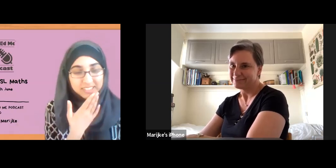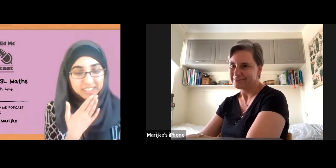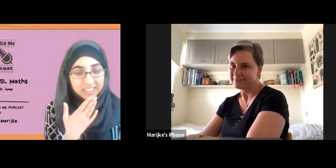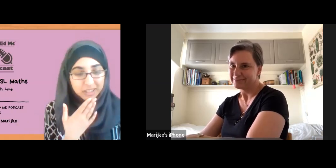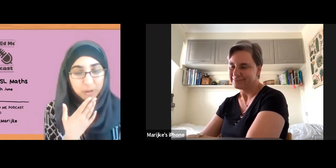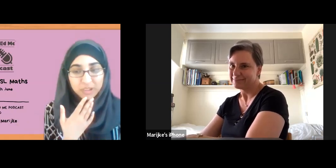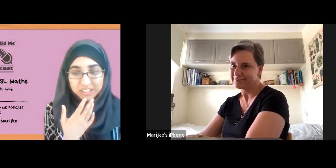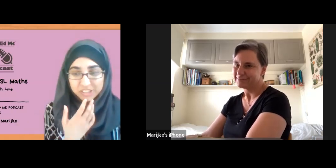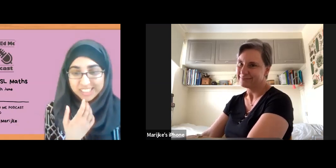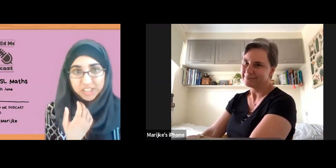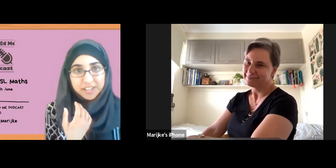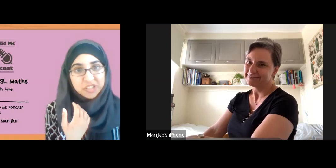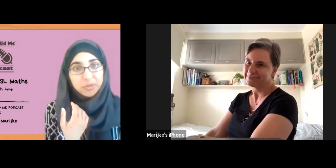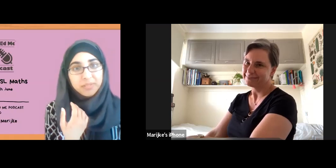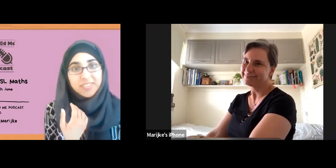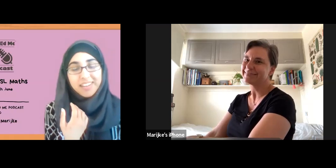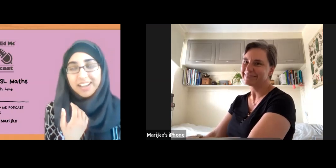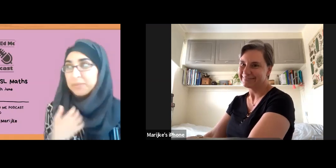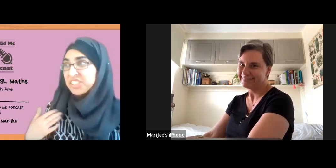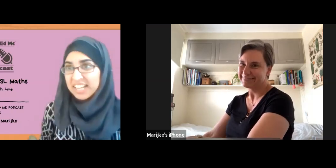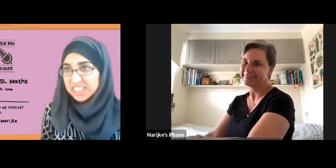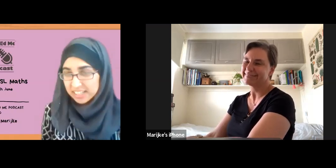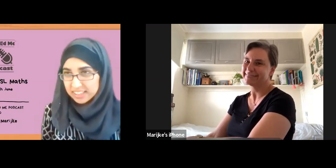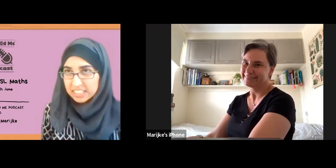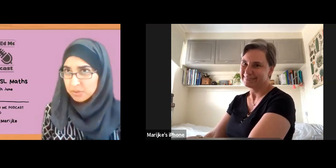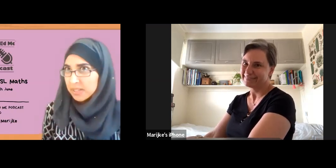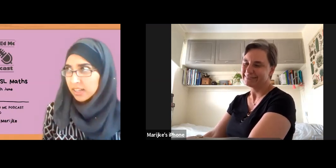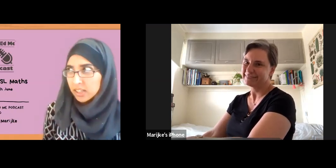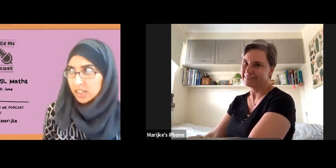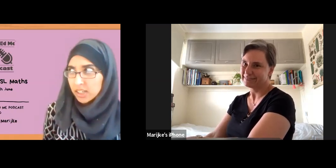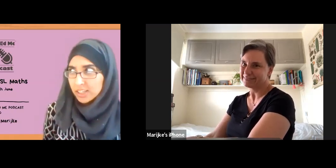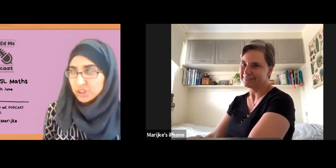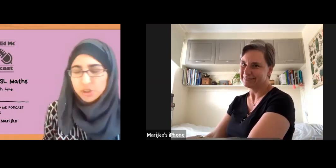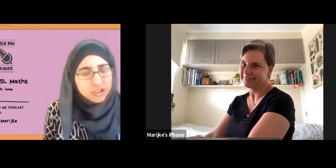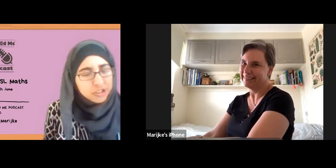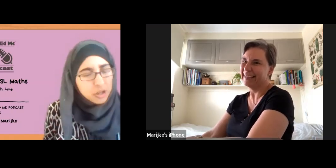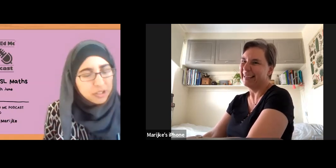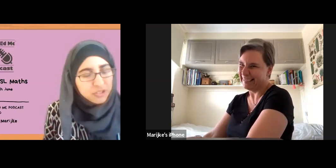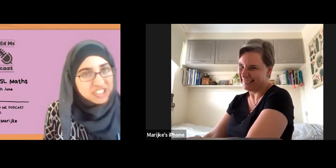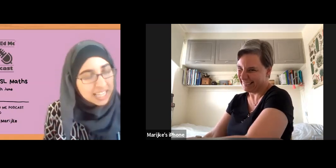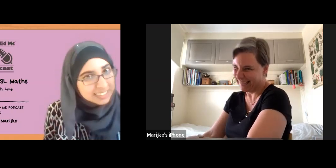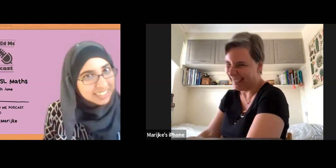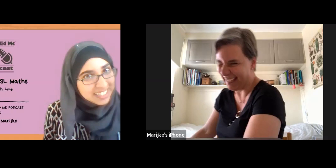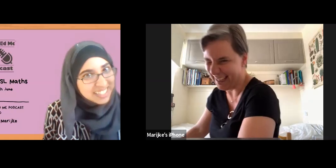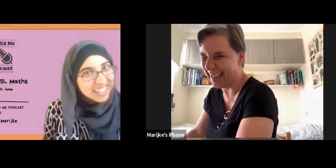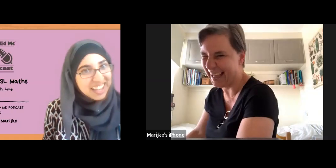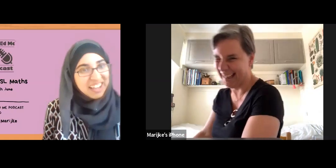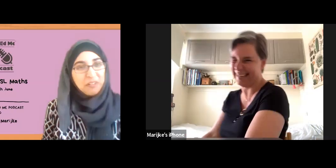a Polish teacher at school, and he would say certain things, and we'd be like, "Do you just know what you've just said?" Or he